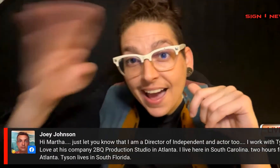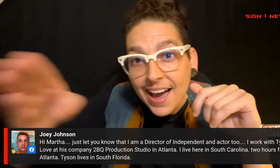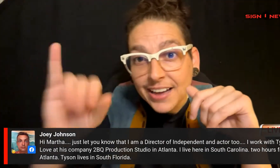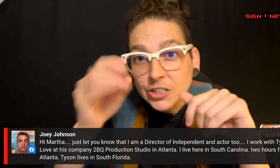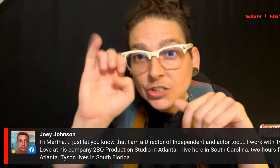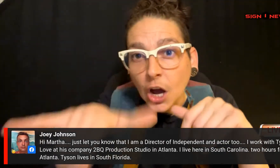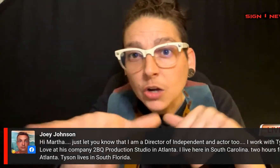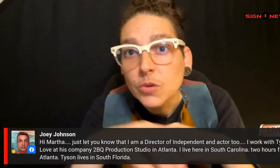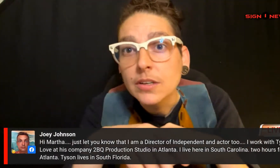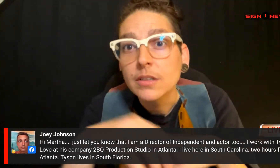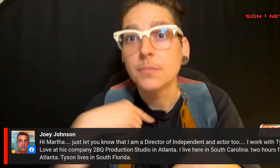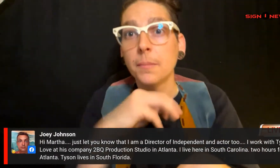Hi, Martha.